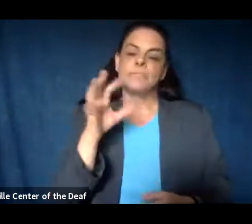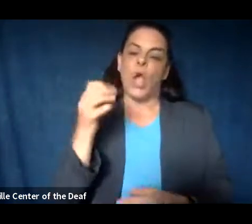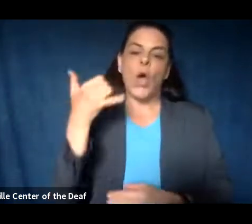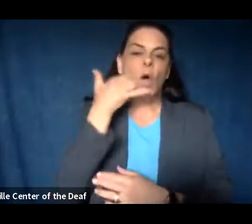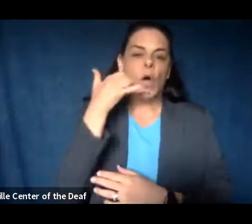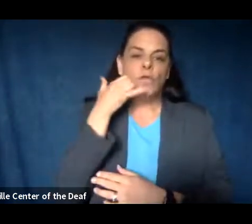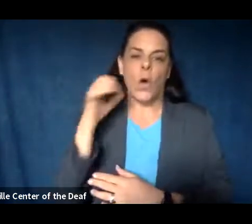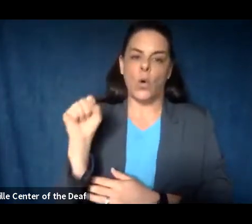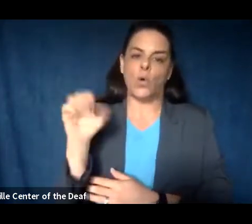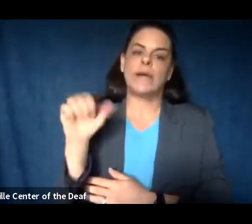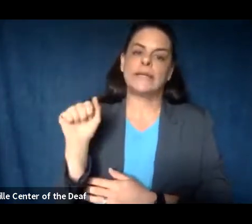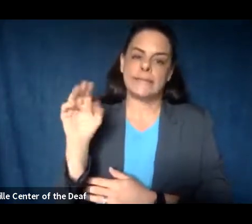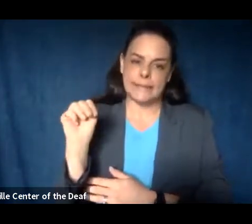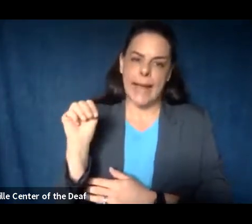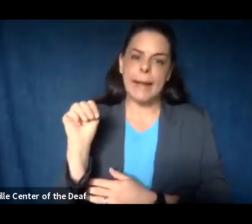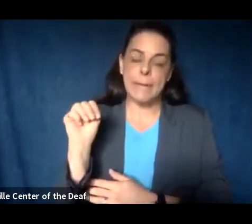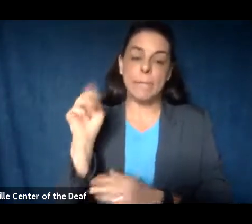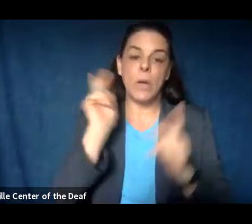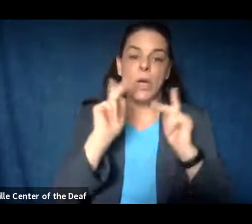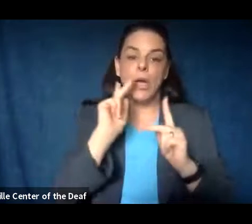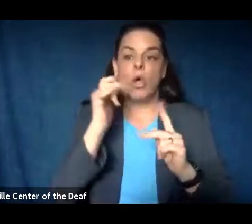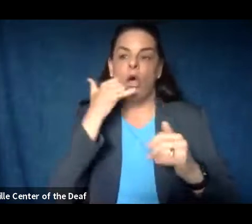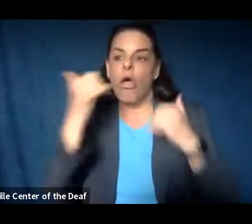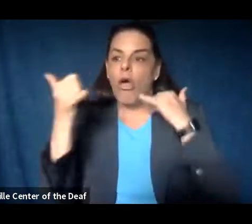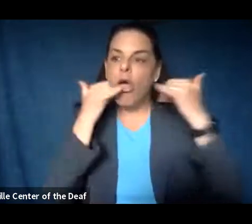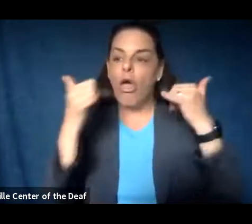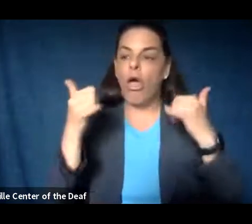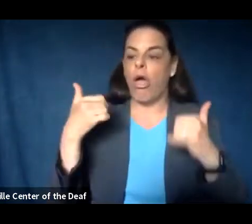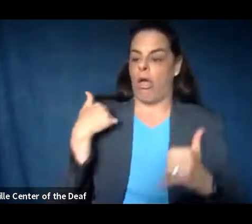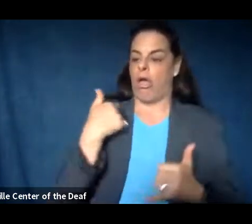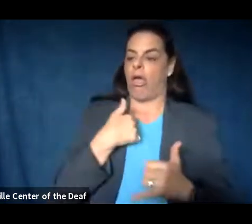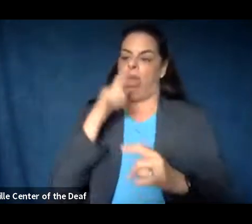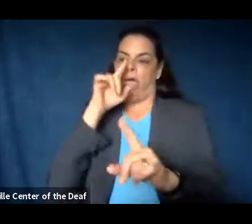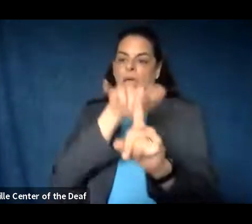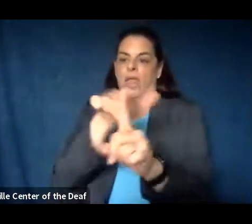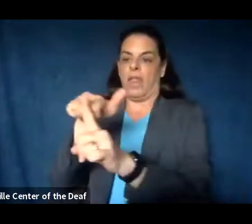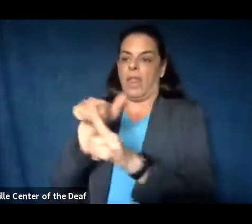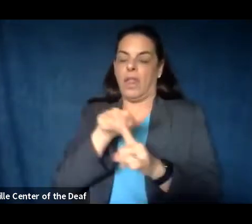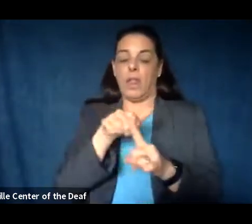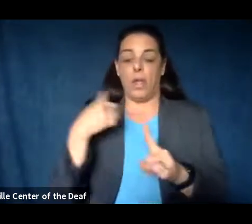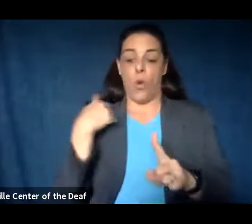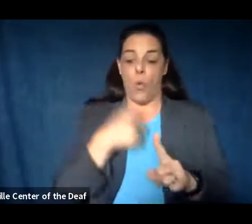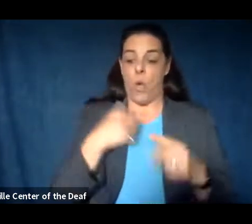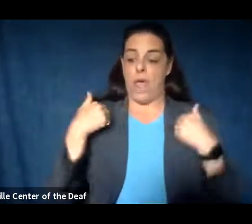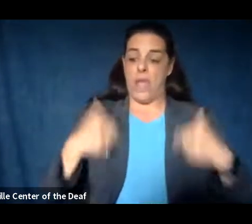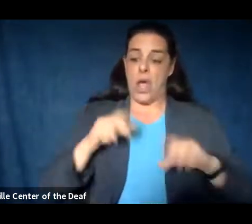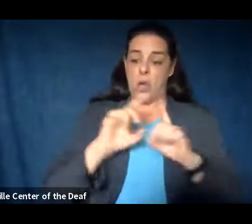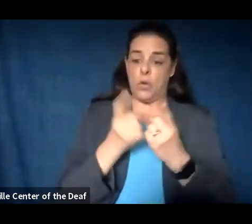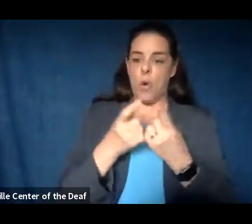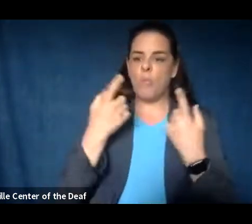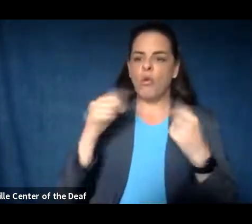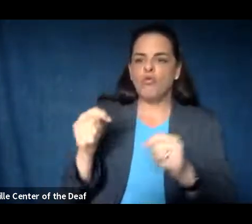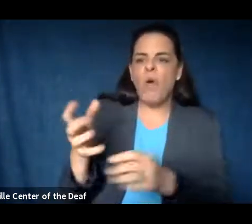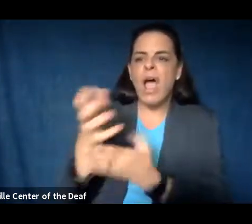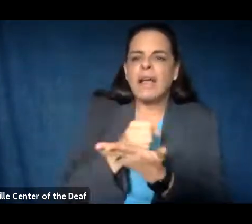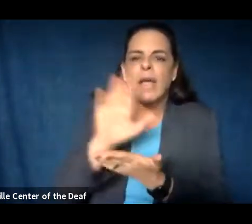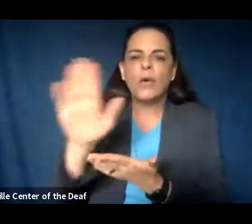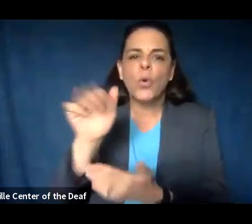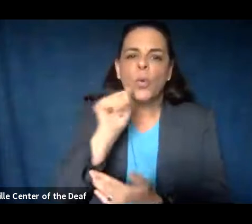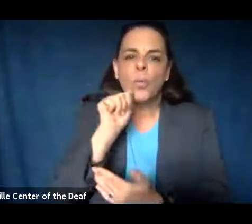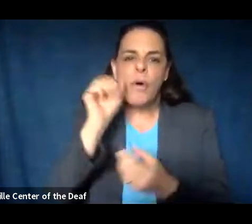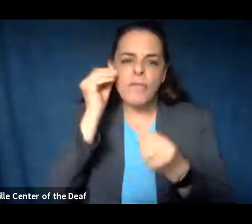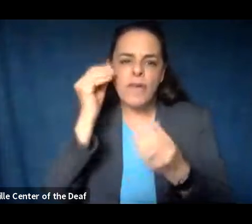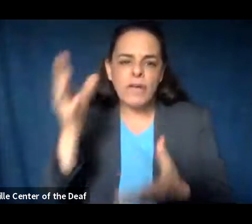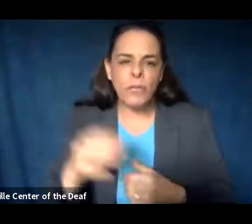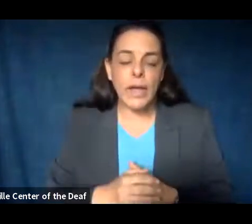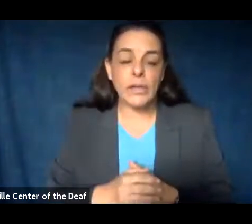is impersonating the health department in order to get people's personal health or personal information. This number shows up on phones